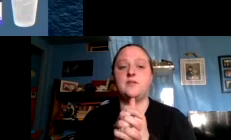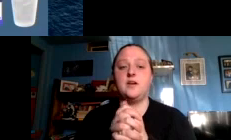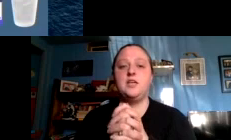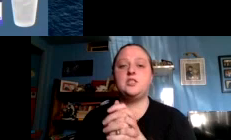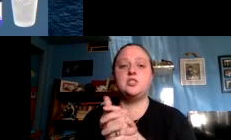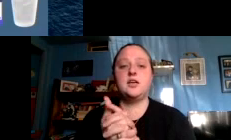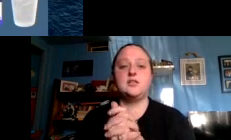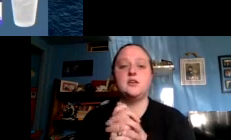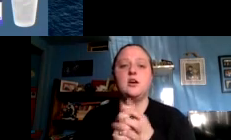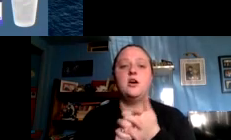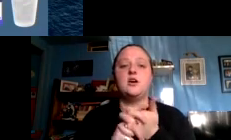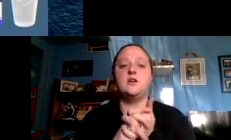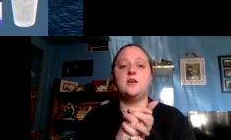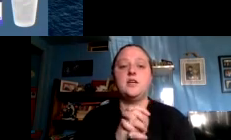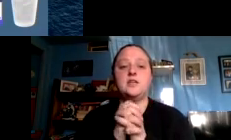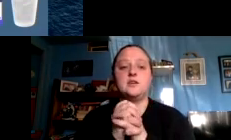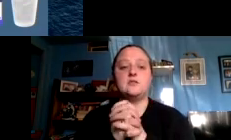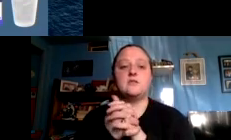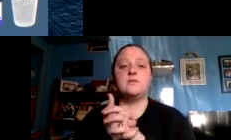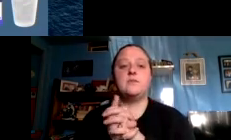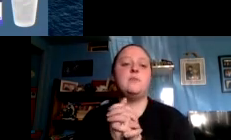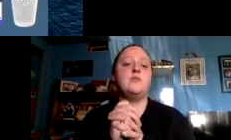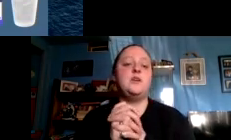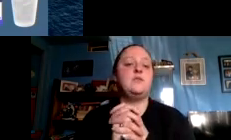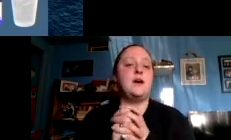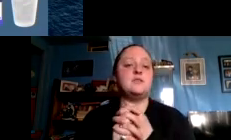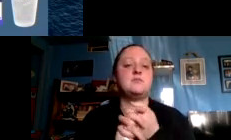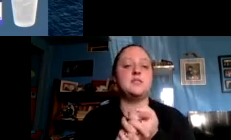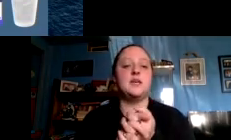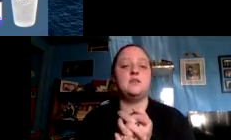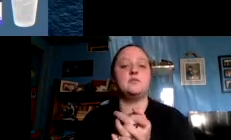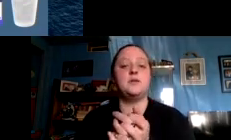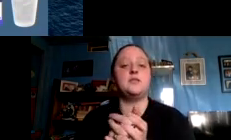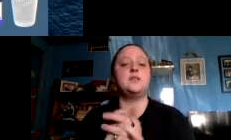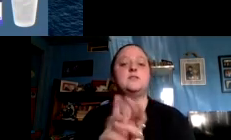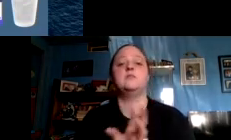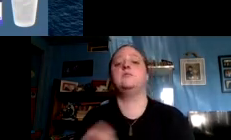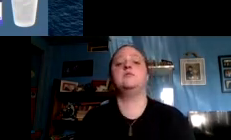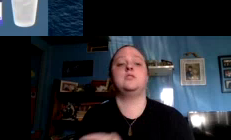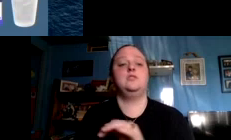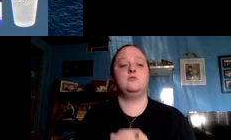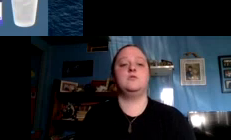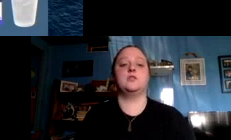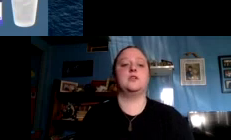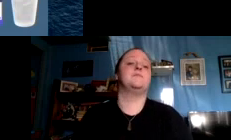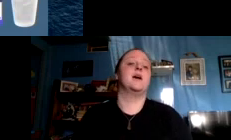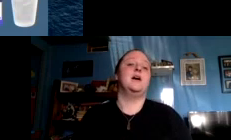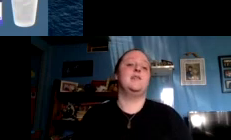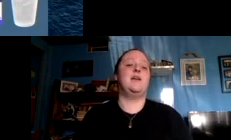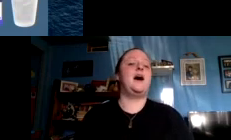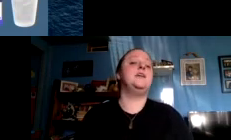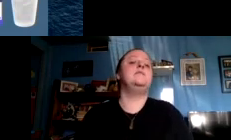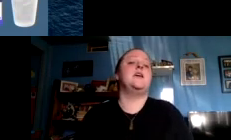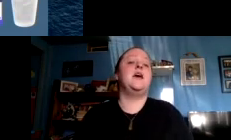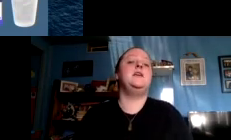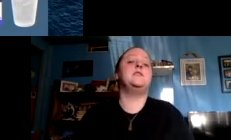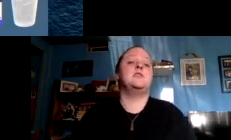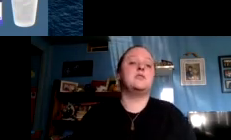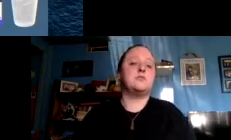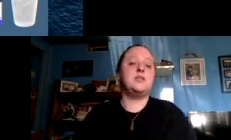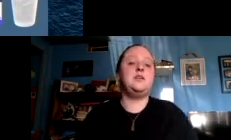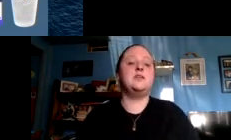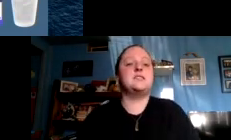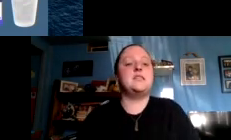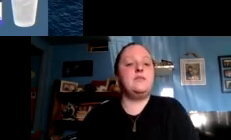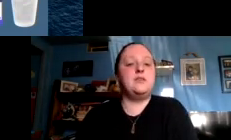the results of each test on our handout. So for memory, you asked Ms. K to repeat these numbers in order. 5,